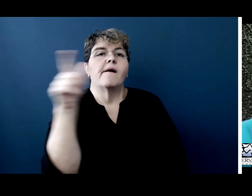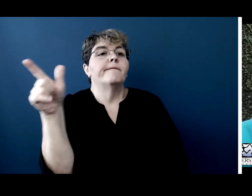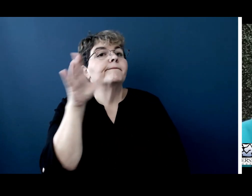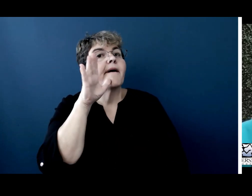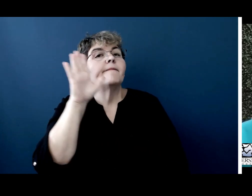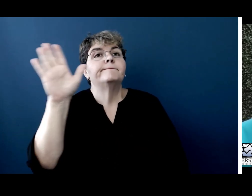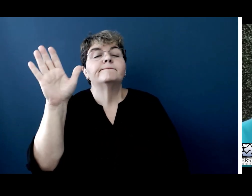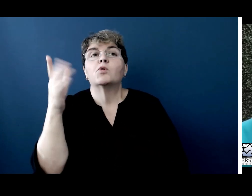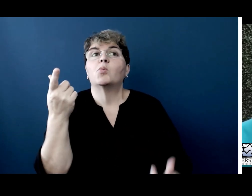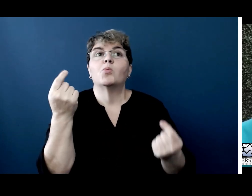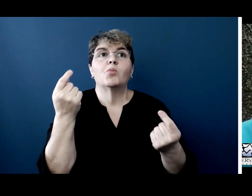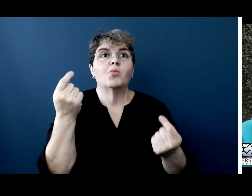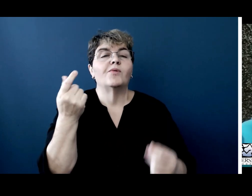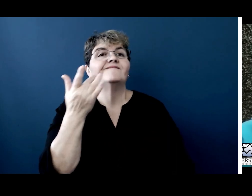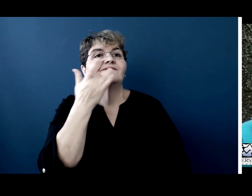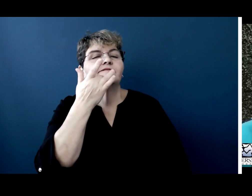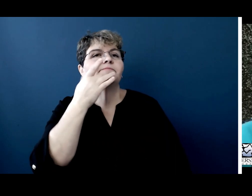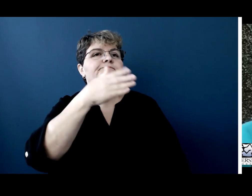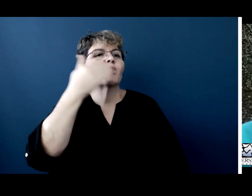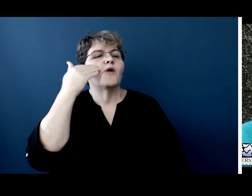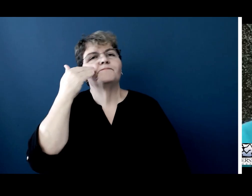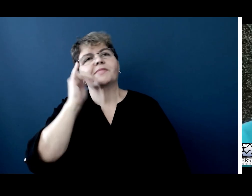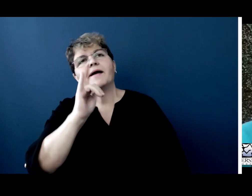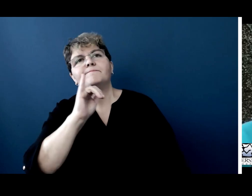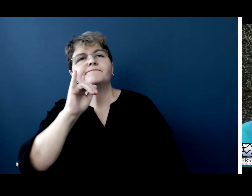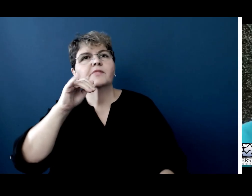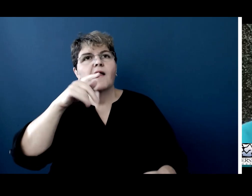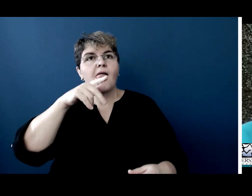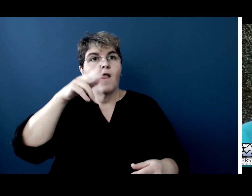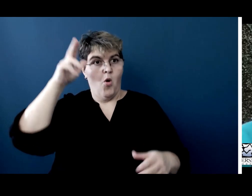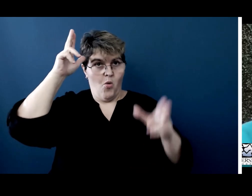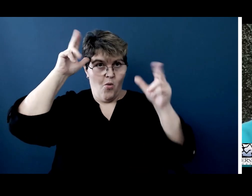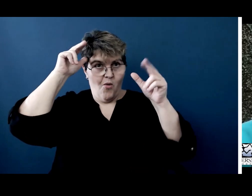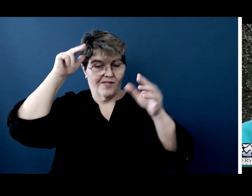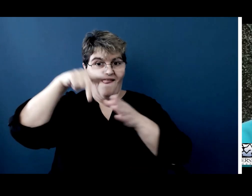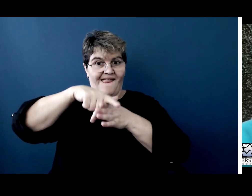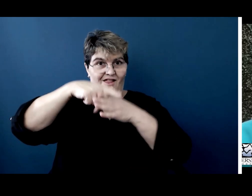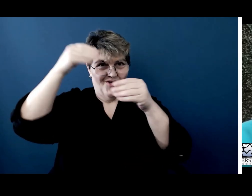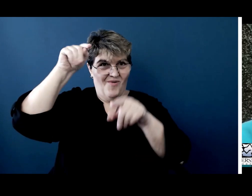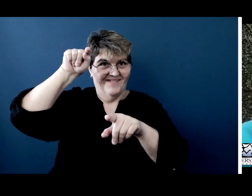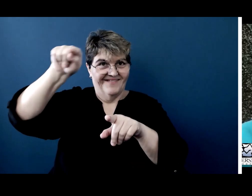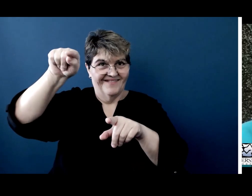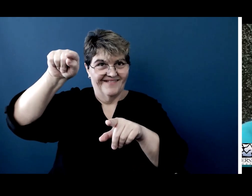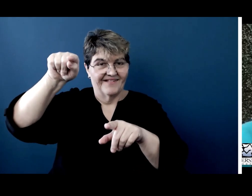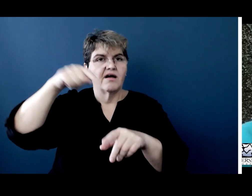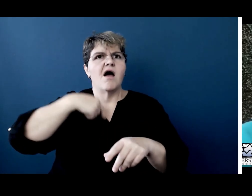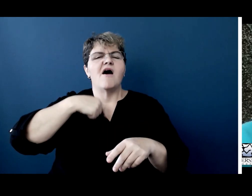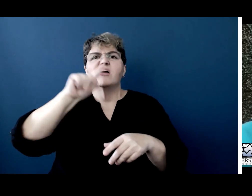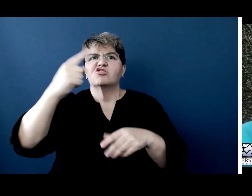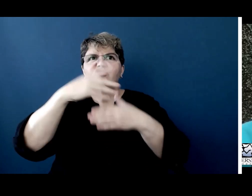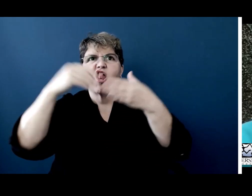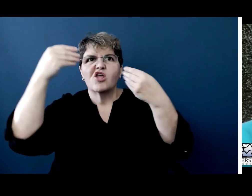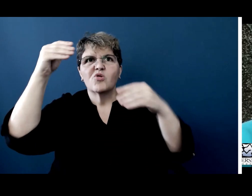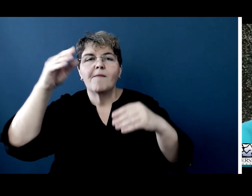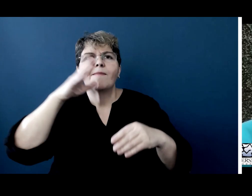And now with her, I'm gonna have to have all the beignets to myself. Like my mom liked the beignets. You